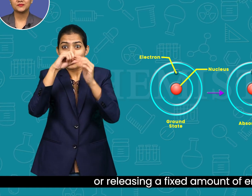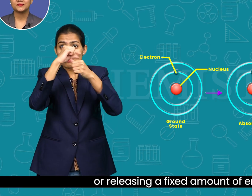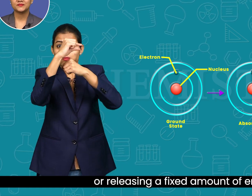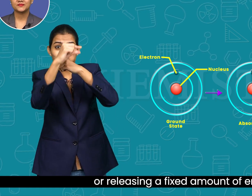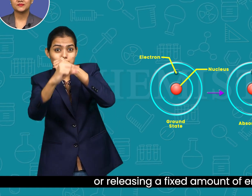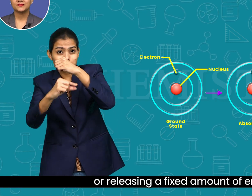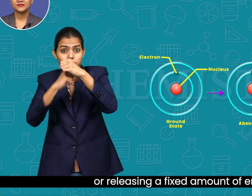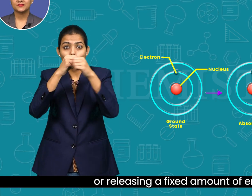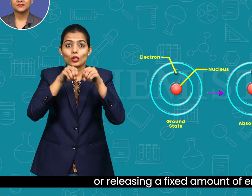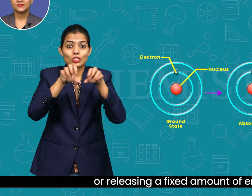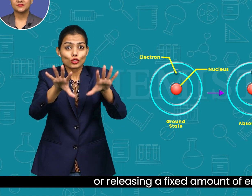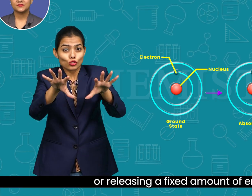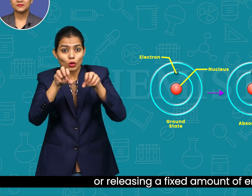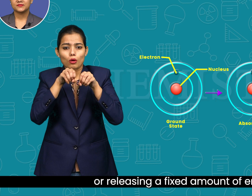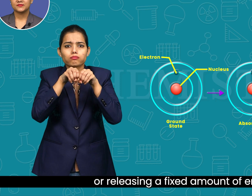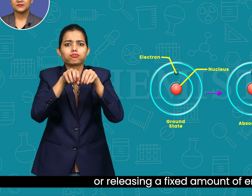energy.